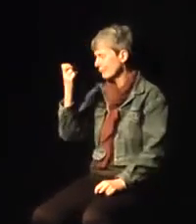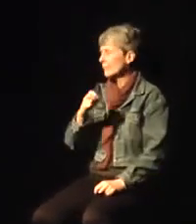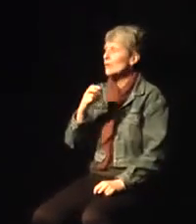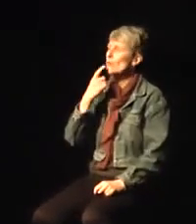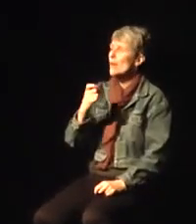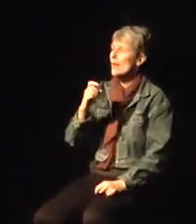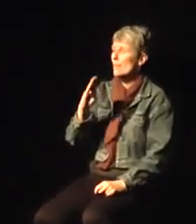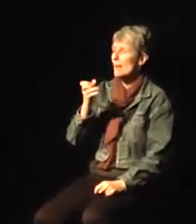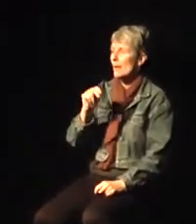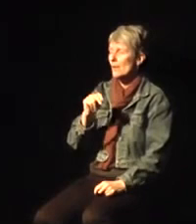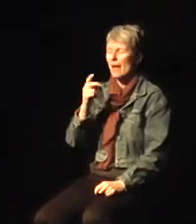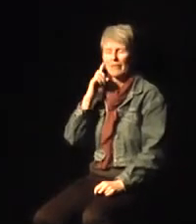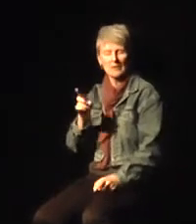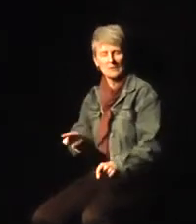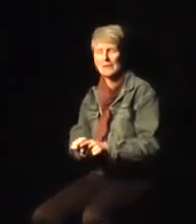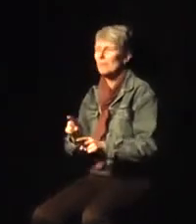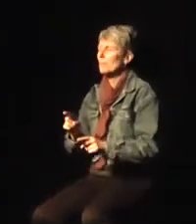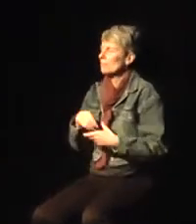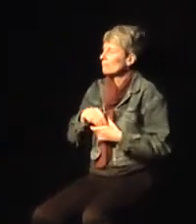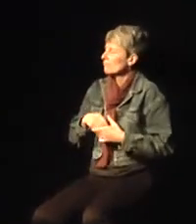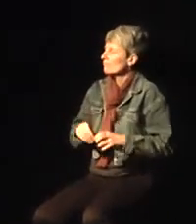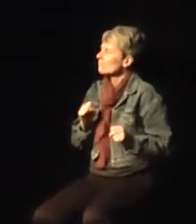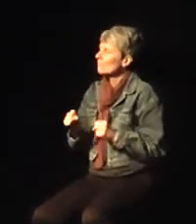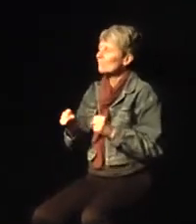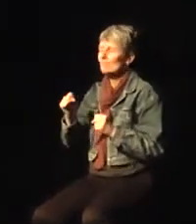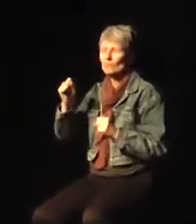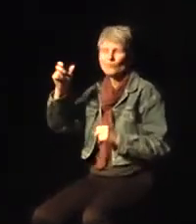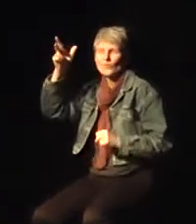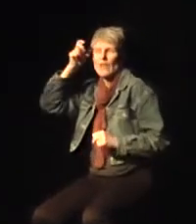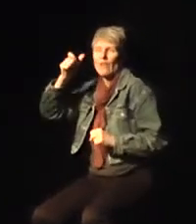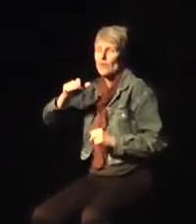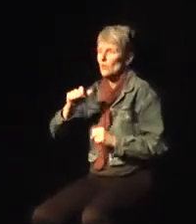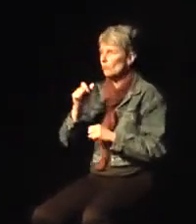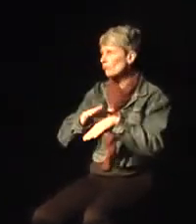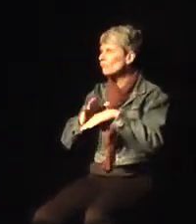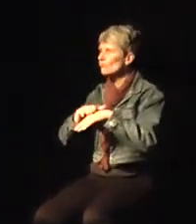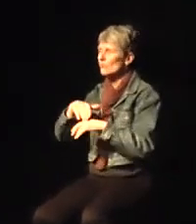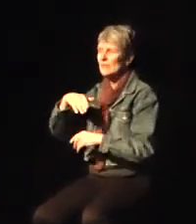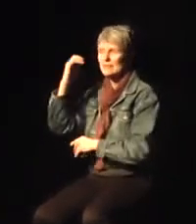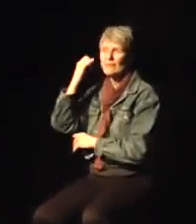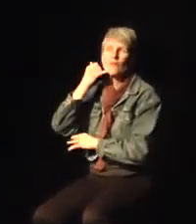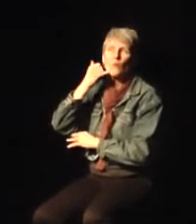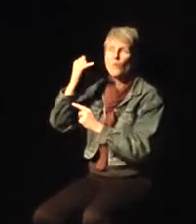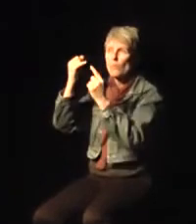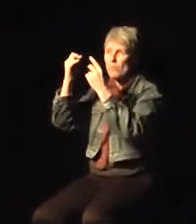sure I could still ride like the devil. Telephone poles and fire hydrants beware.